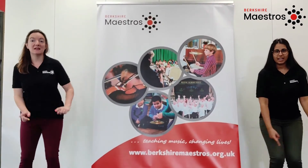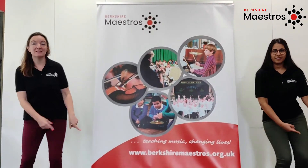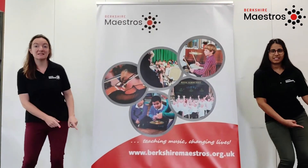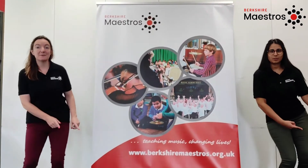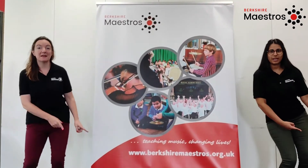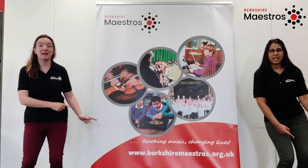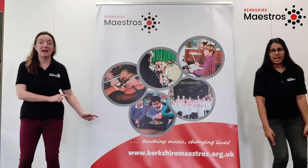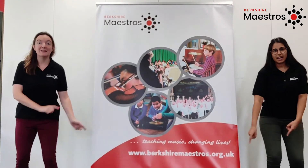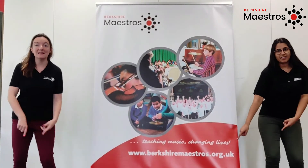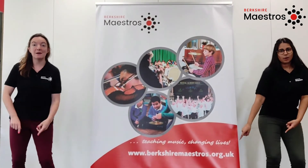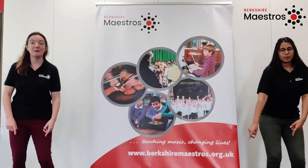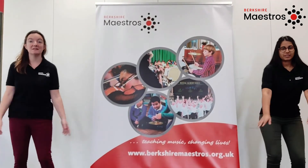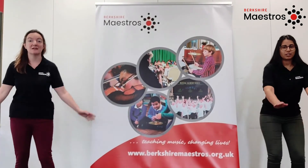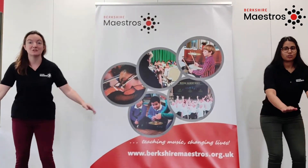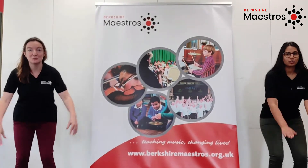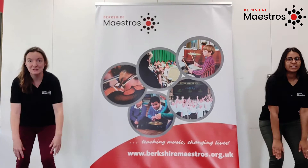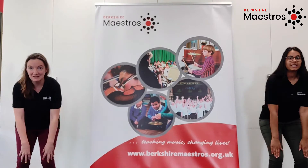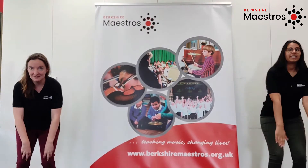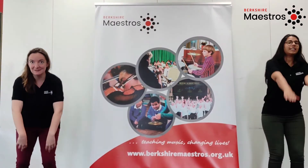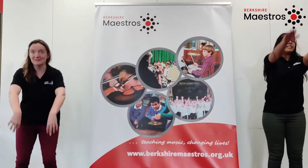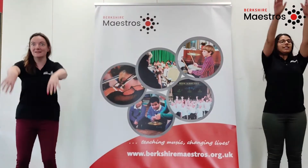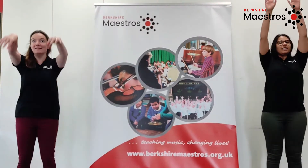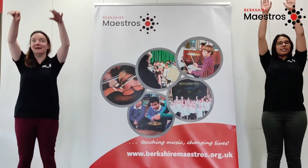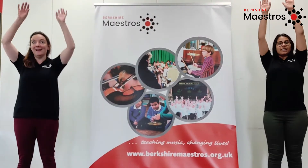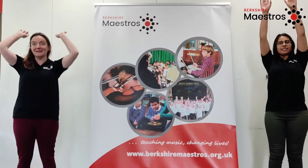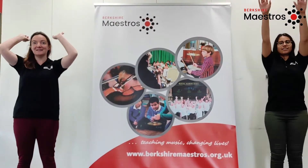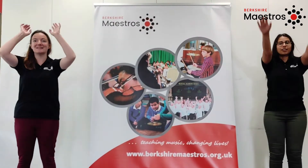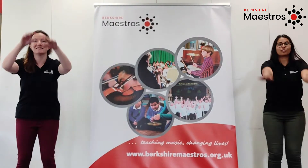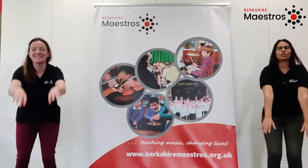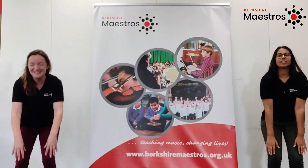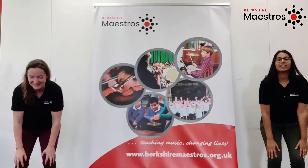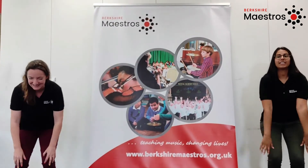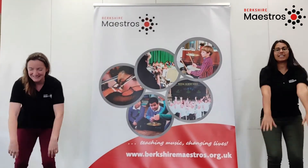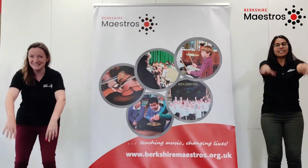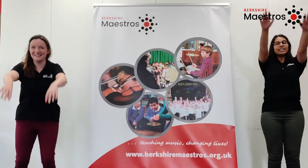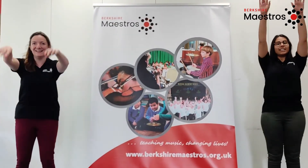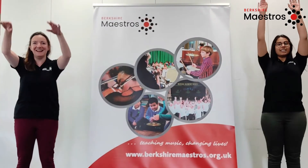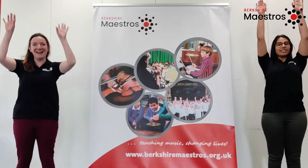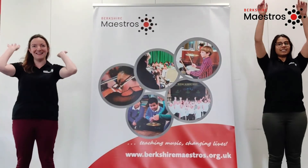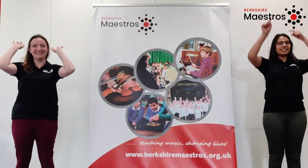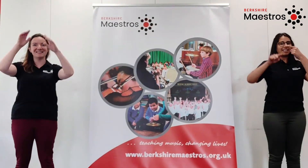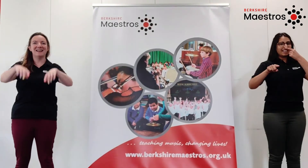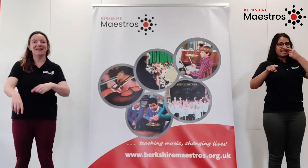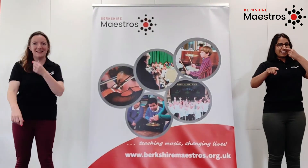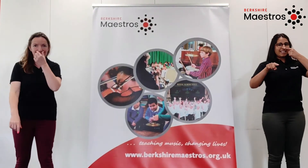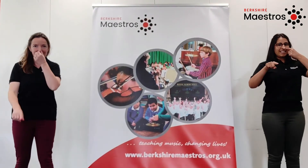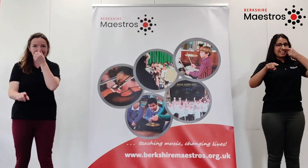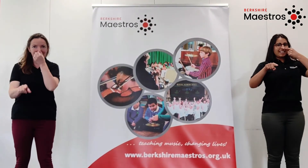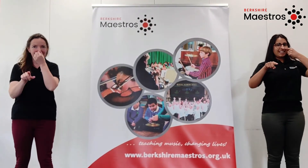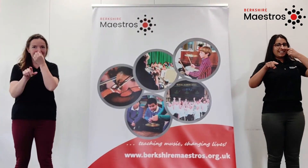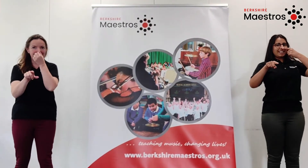and this way, and that way. Touch your knees, touch your knees.